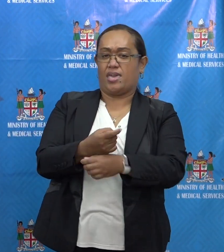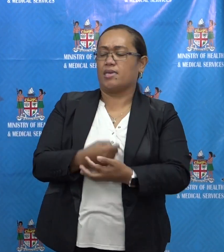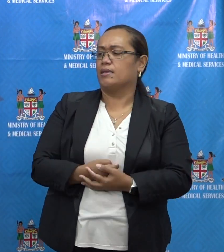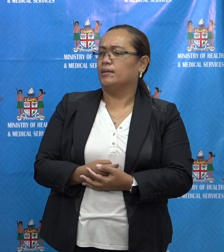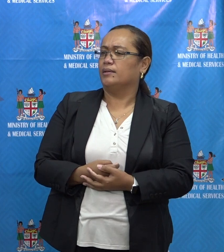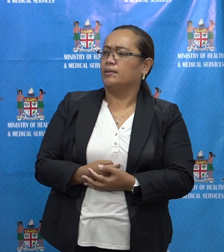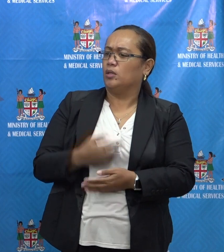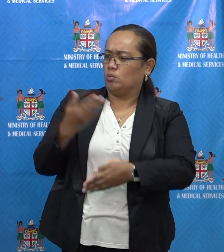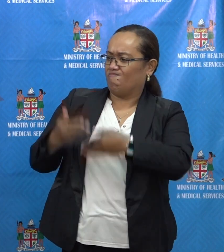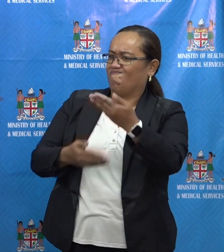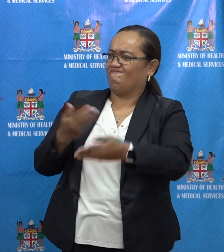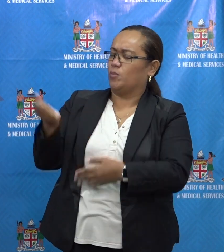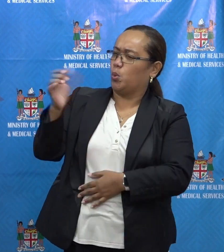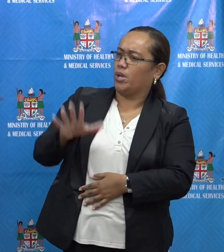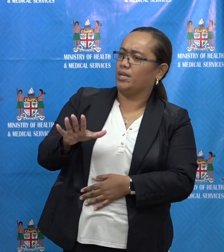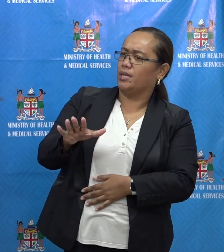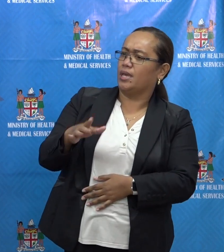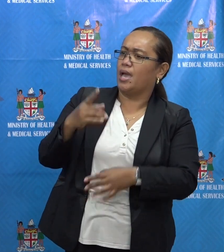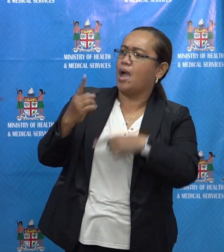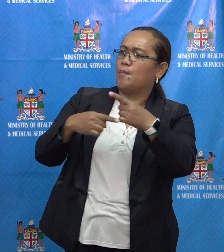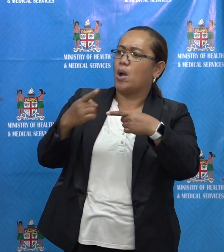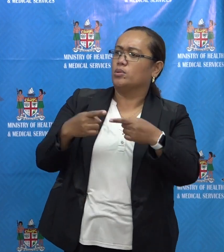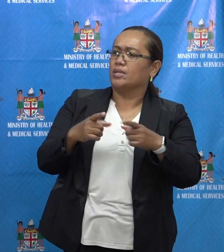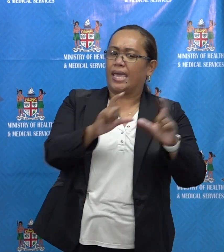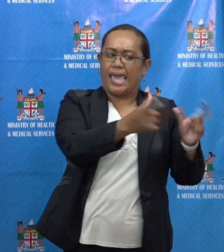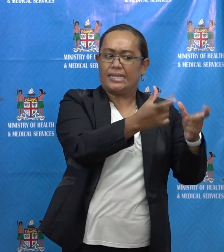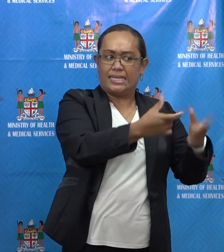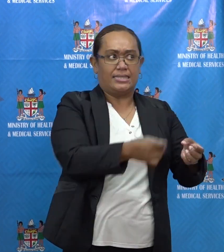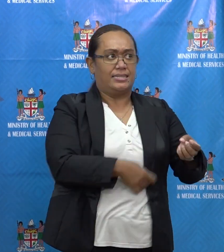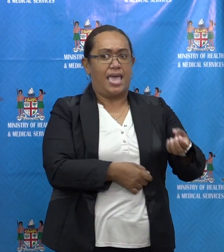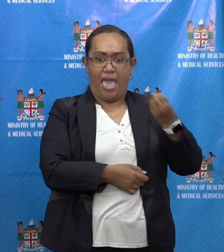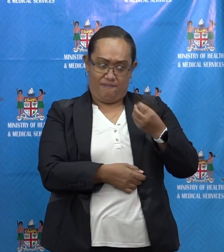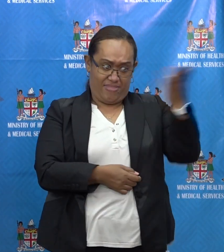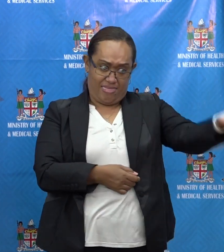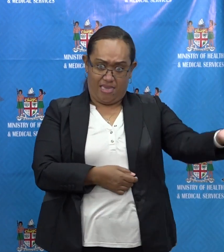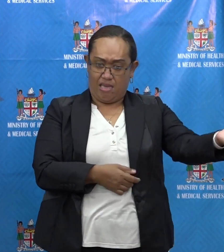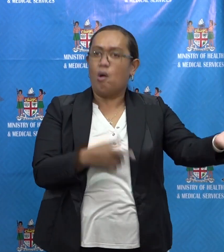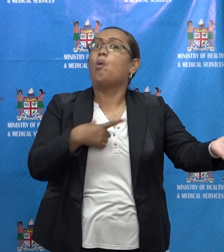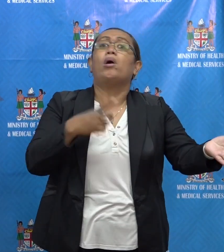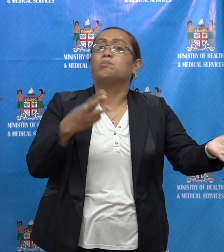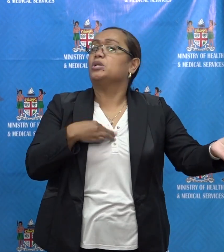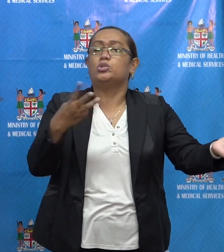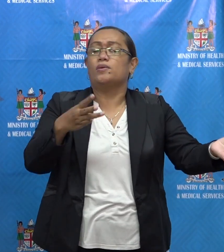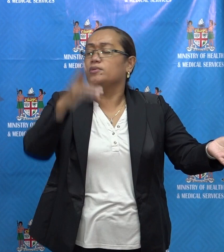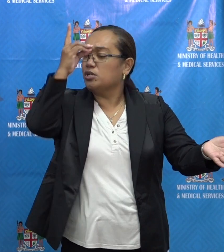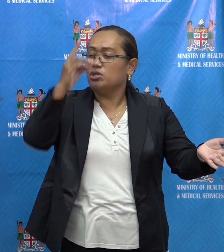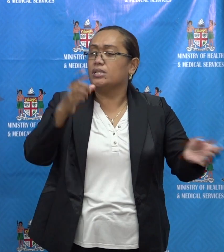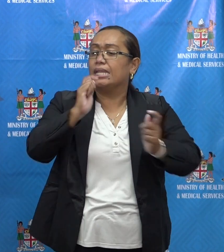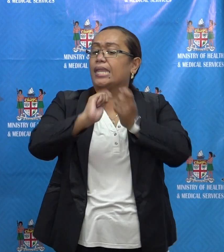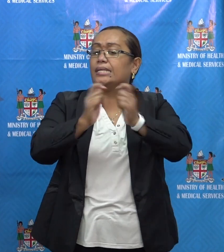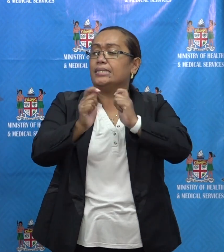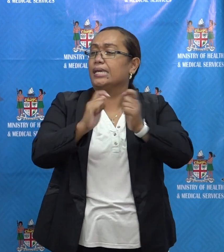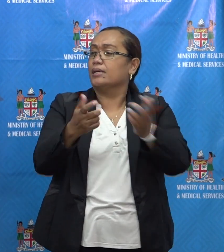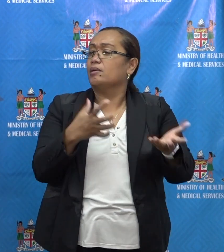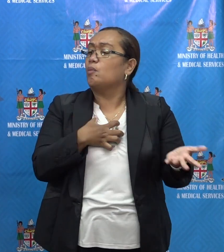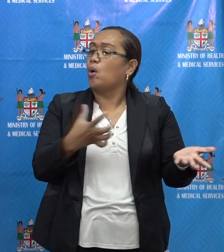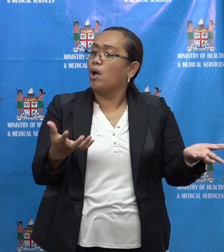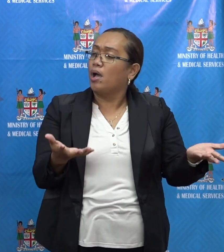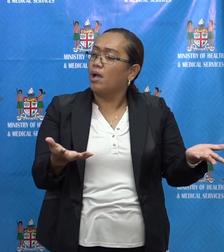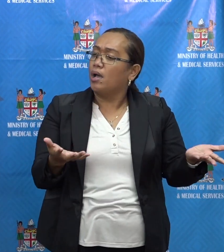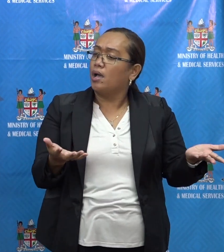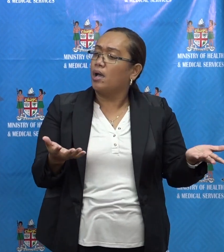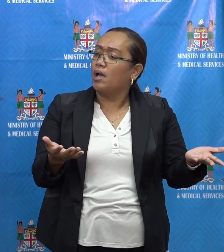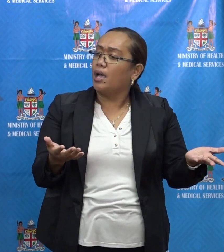we have many cases out there. The ministry stepped up testing. Do we have some sort